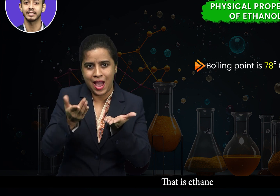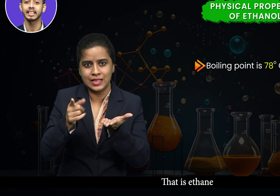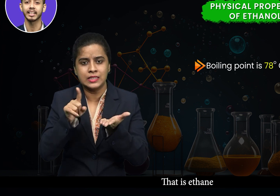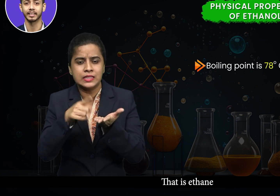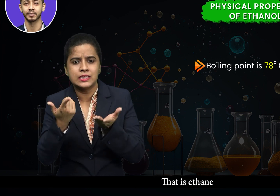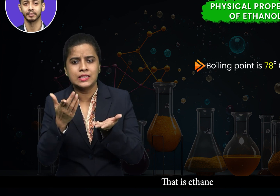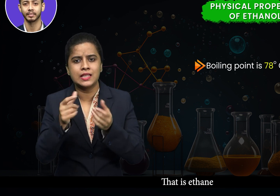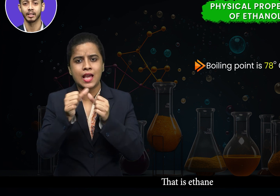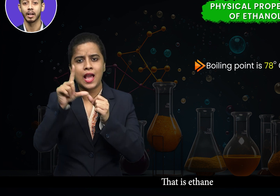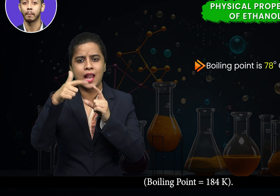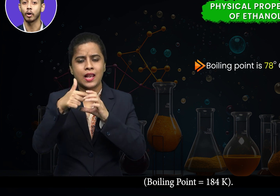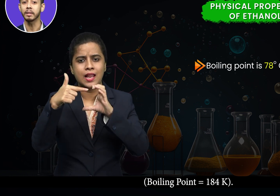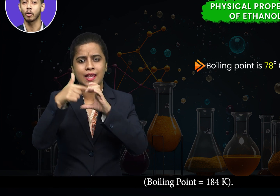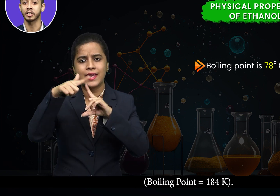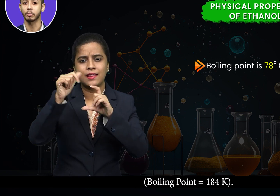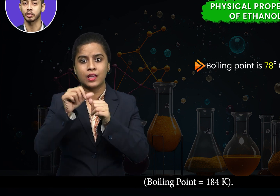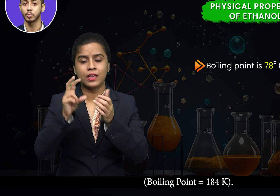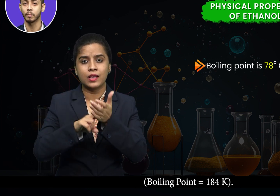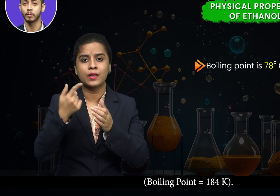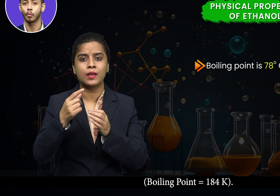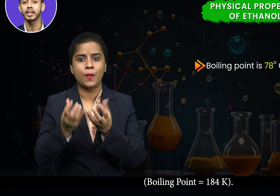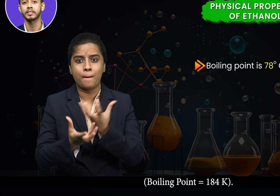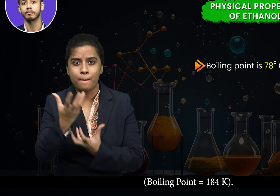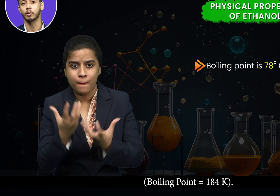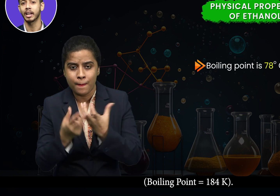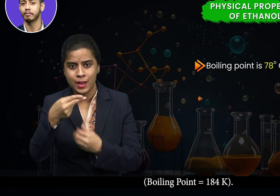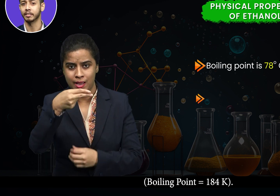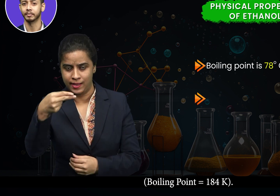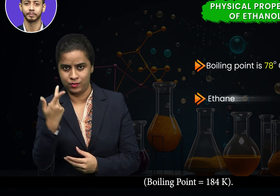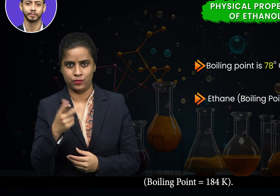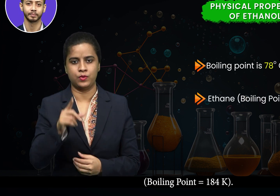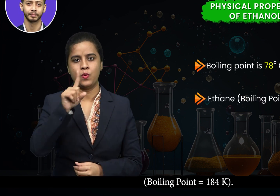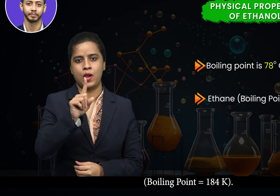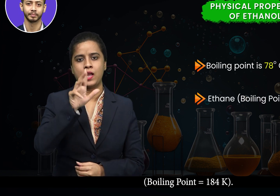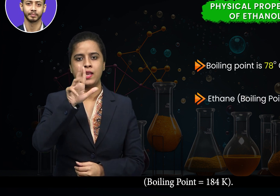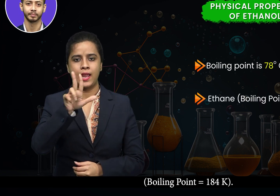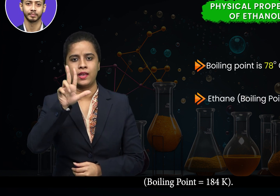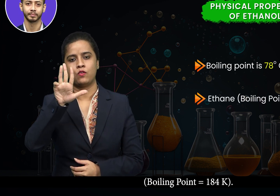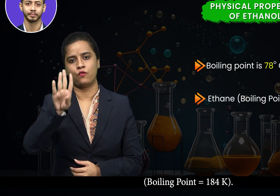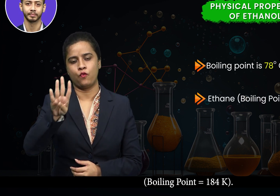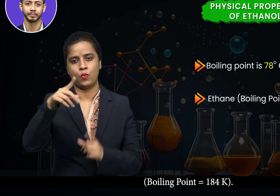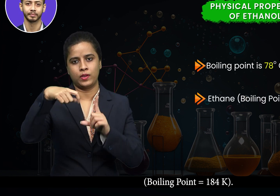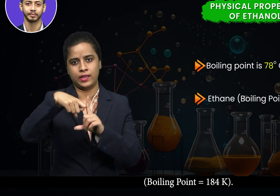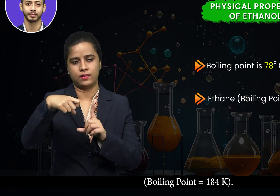that is ethane. Boiling point equals to 184 Kelvin.